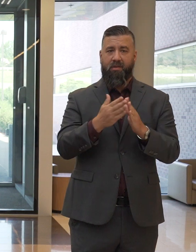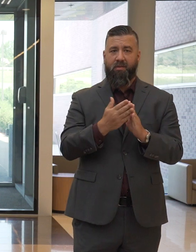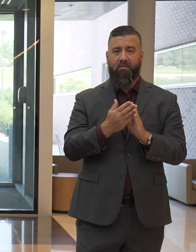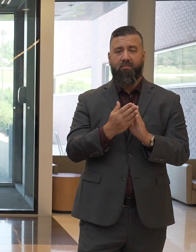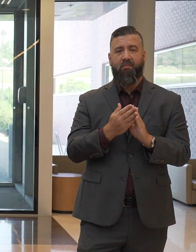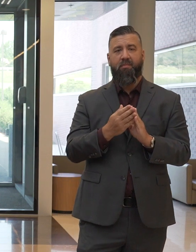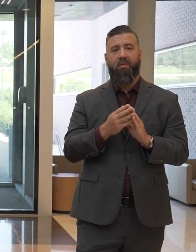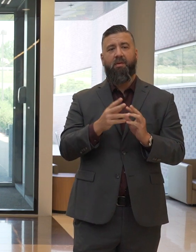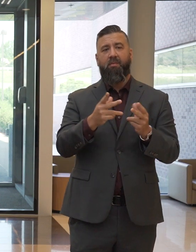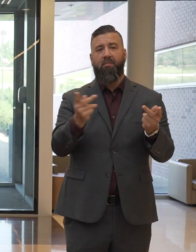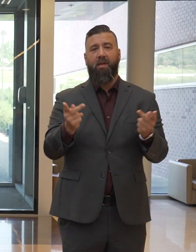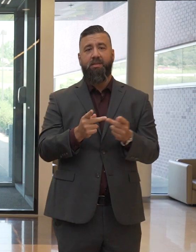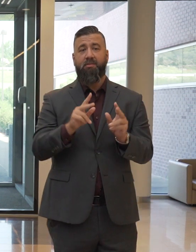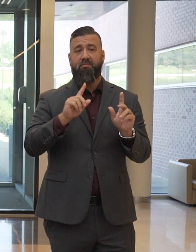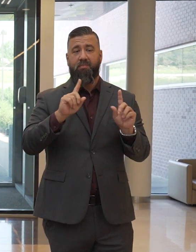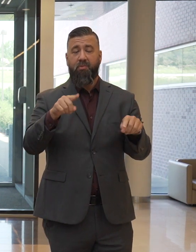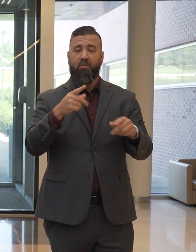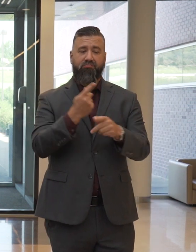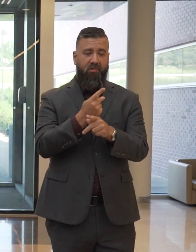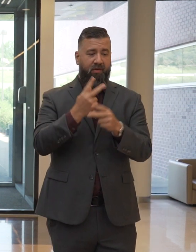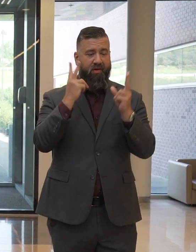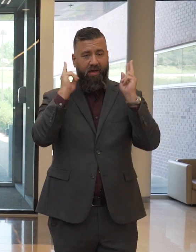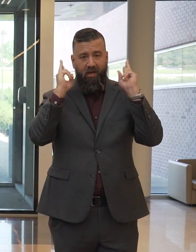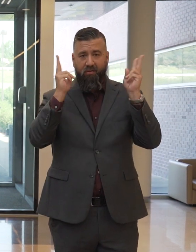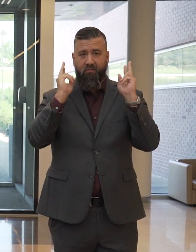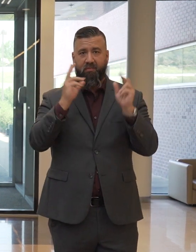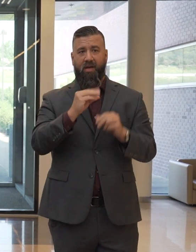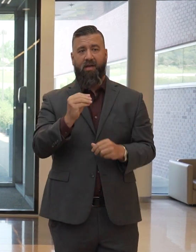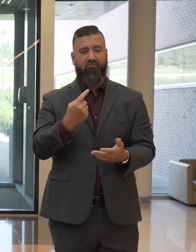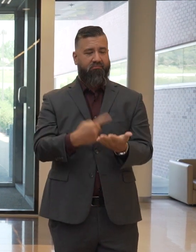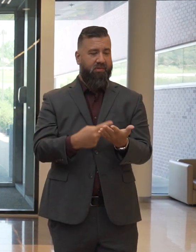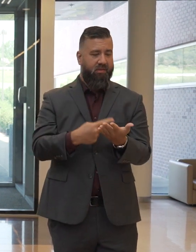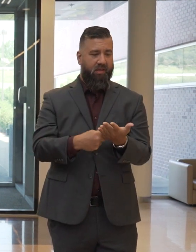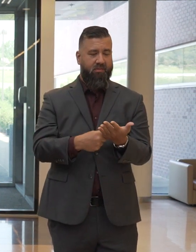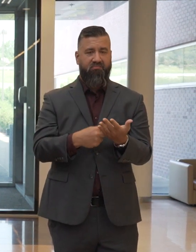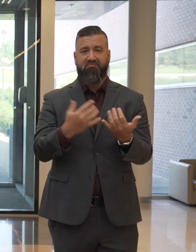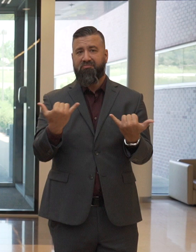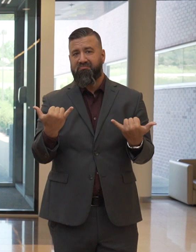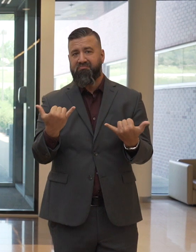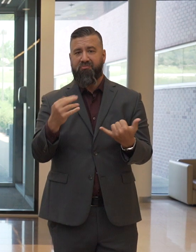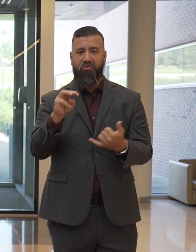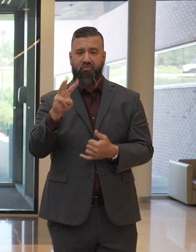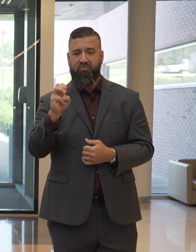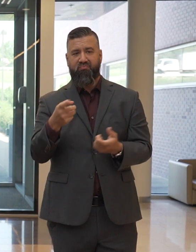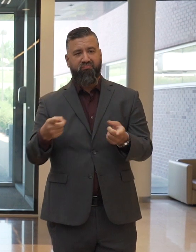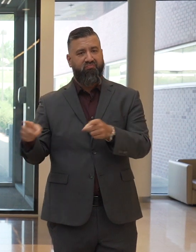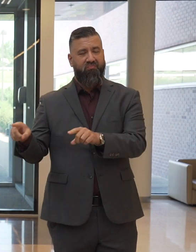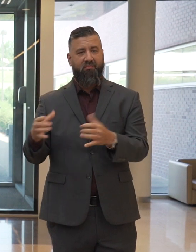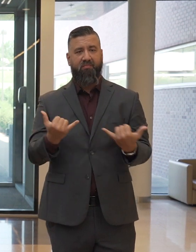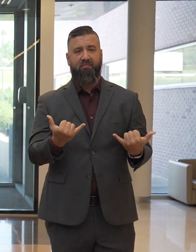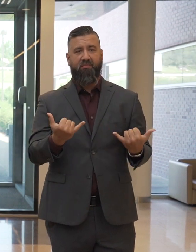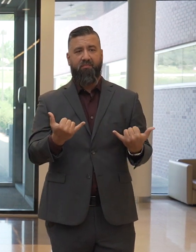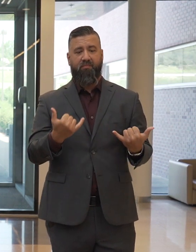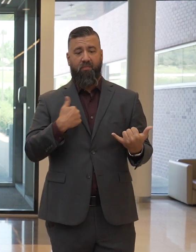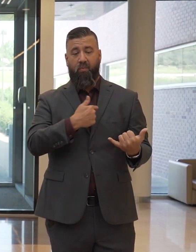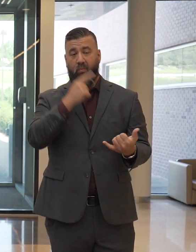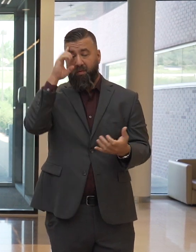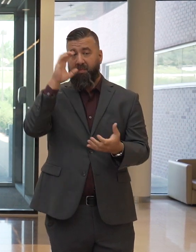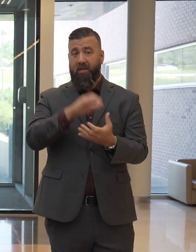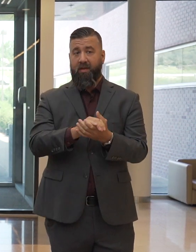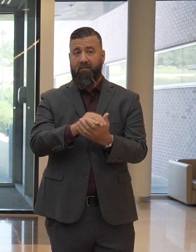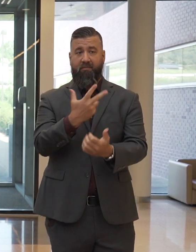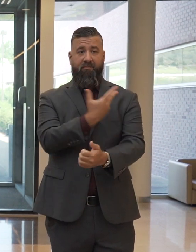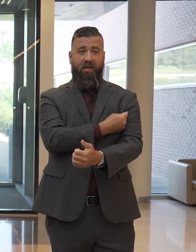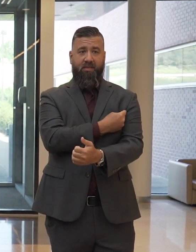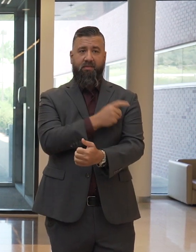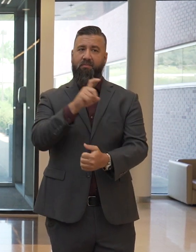not only go to take care of their hair, but also to discuss current events and issues. And we believe that vaccines